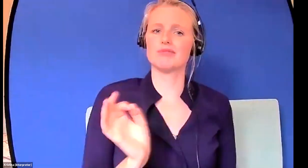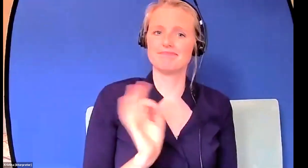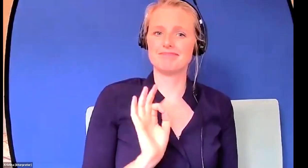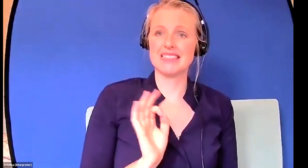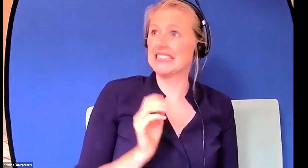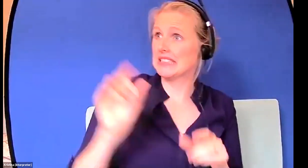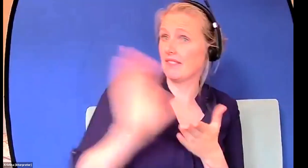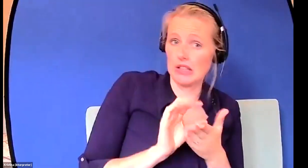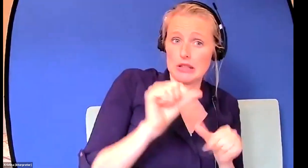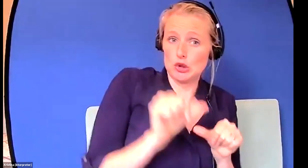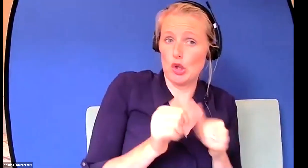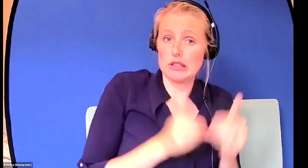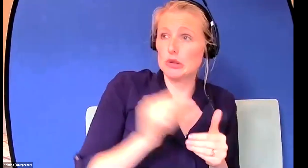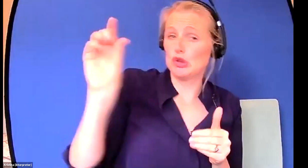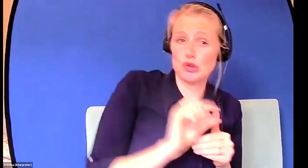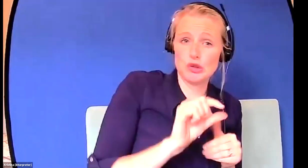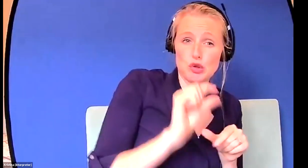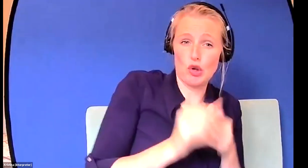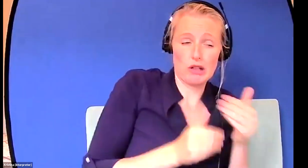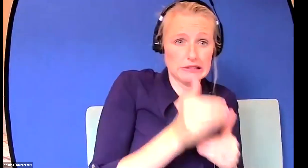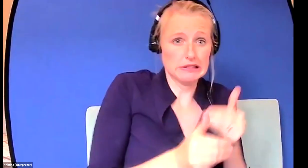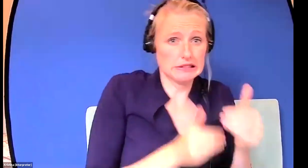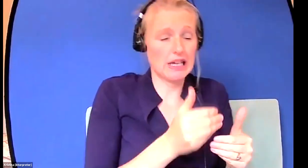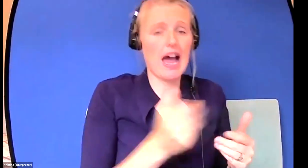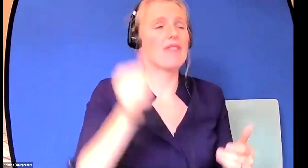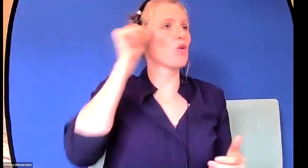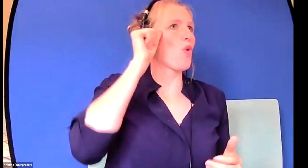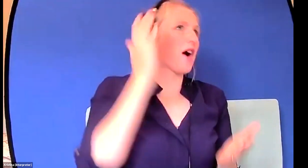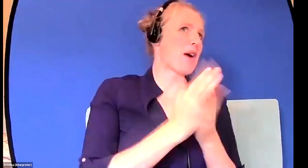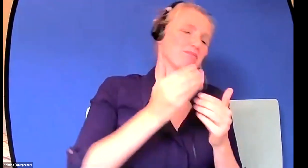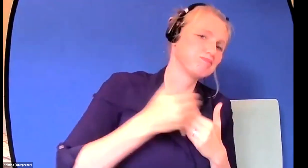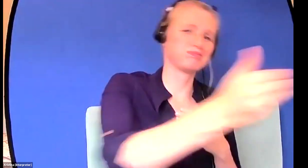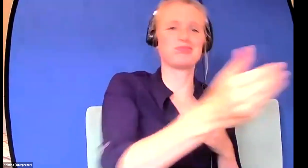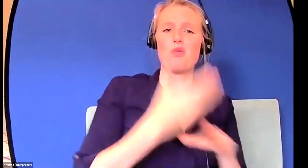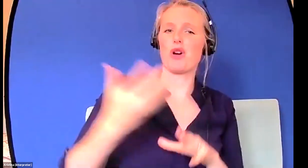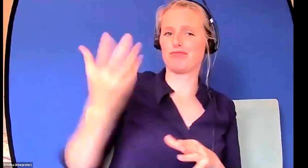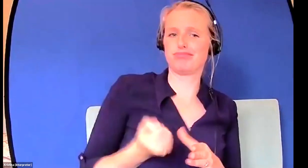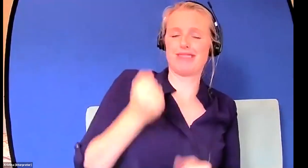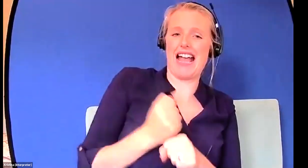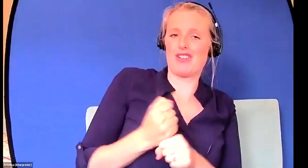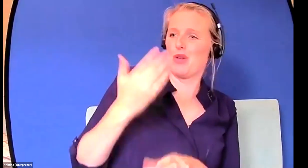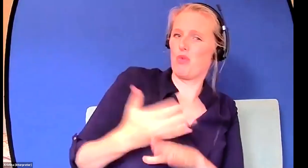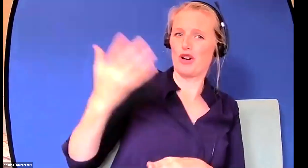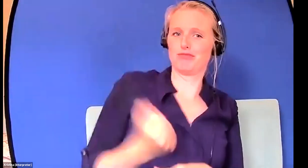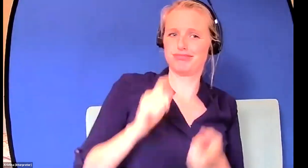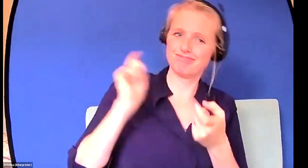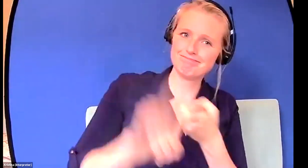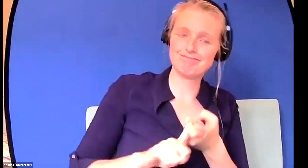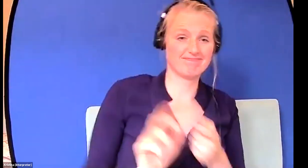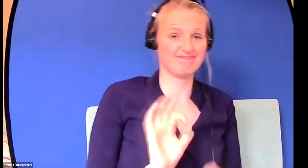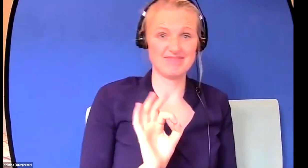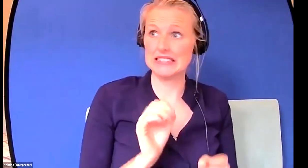work that tends to offer a minimal security and only slim prospects really of an improvement of terms or conditions.